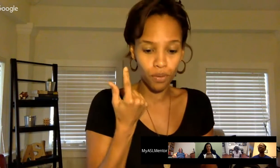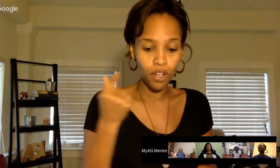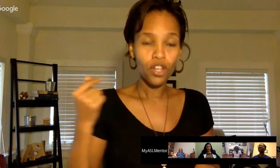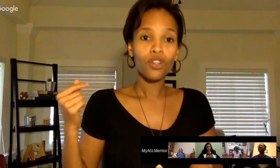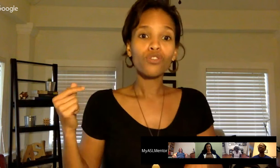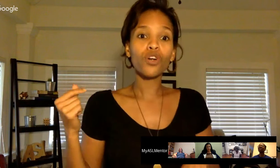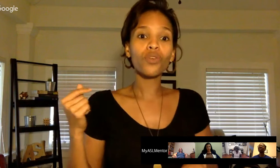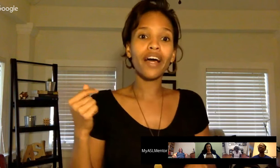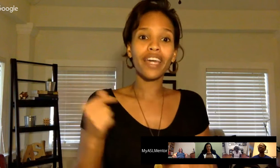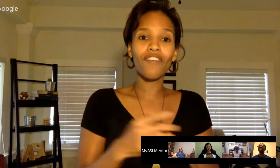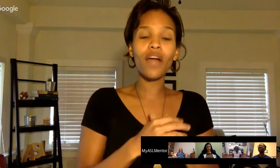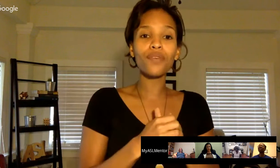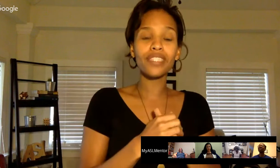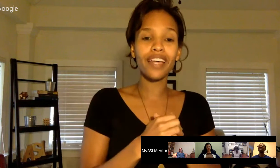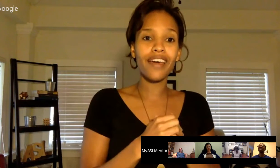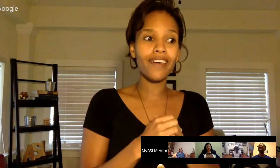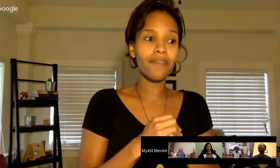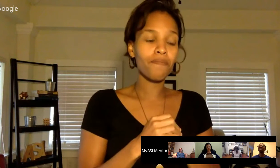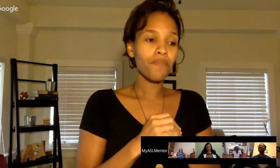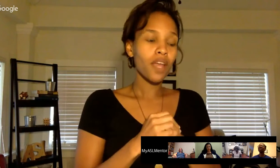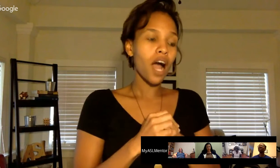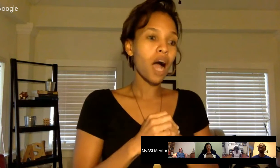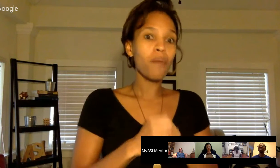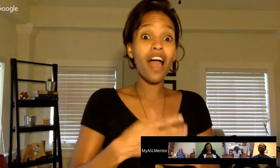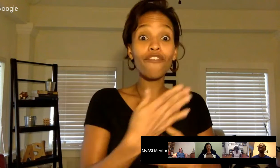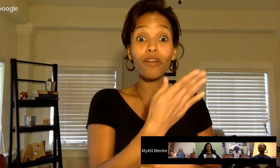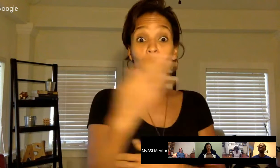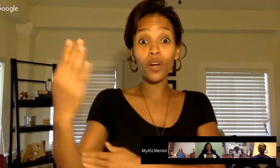the verb. So like if I were to say,